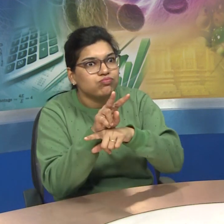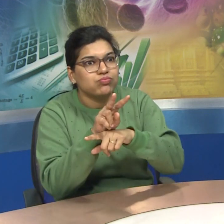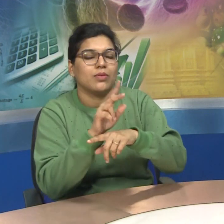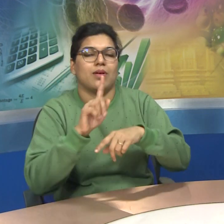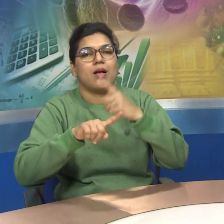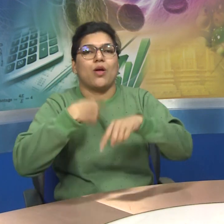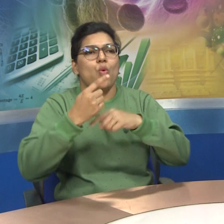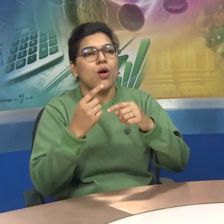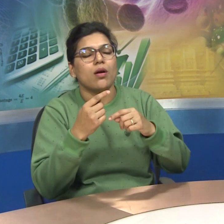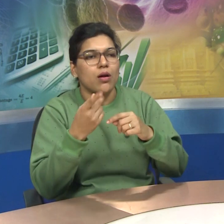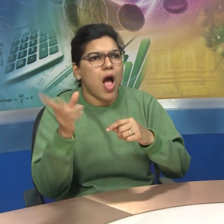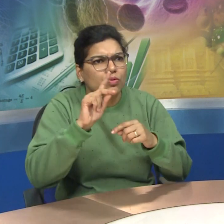as a non-documentary sources.